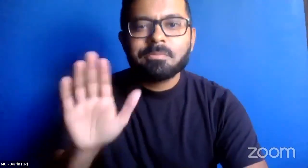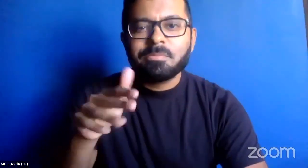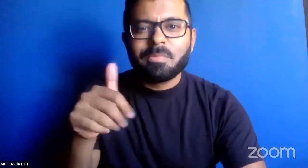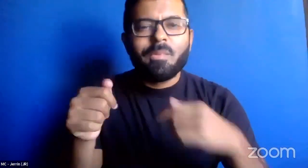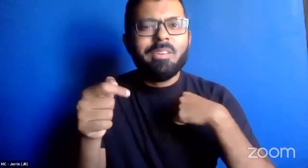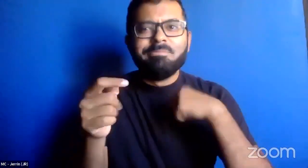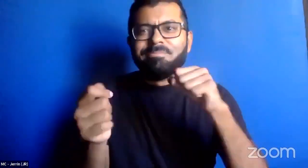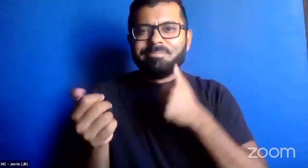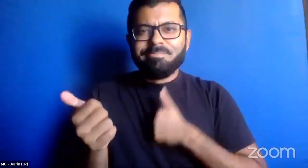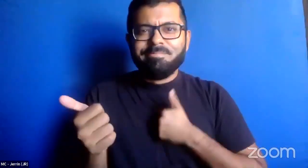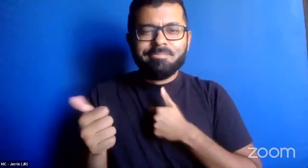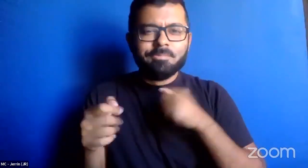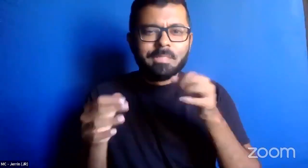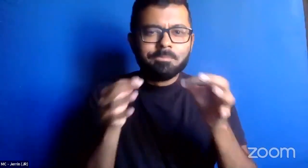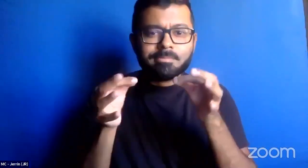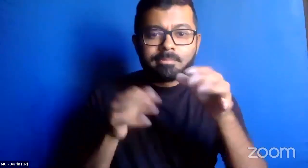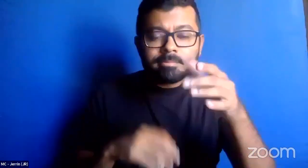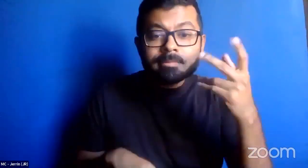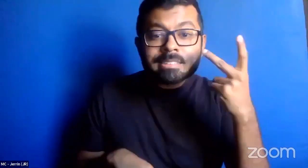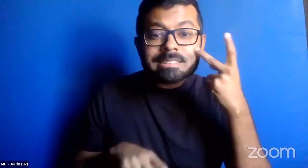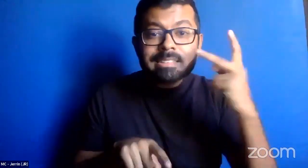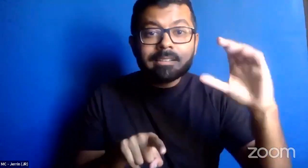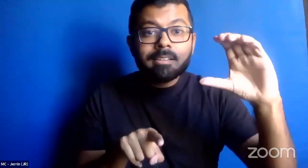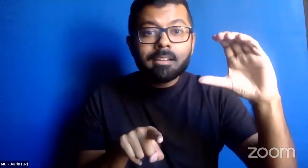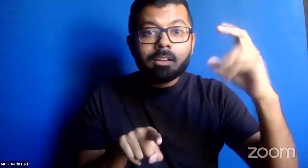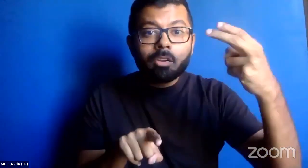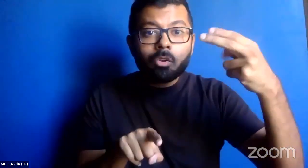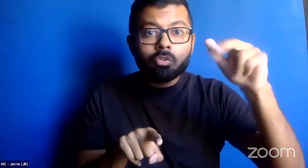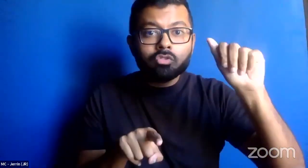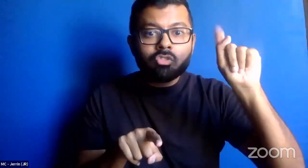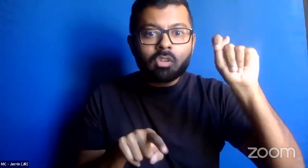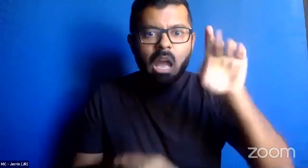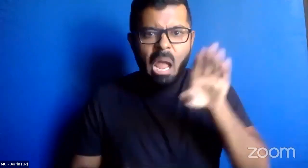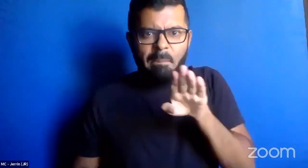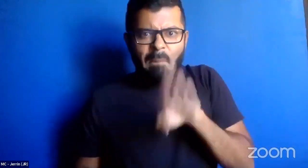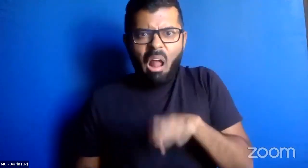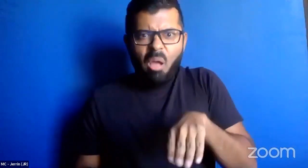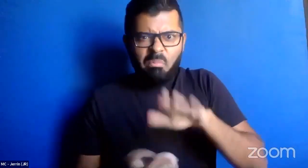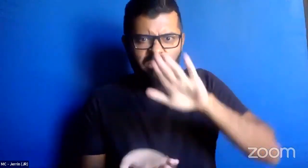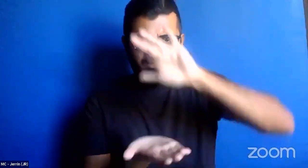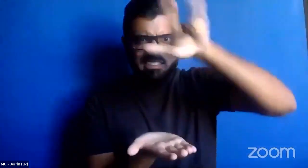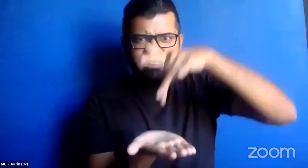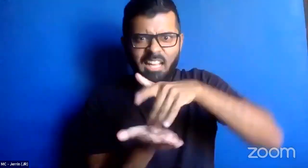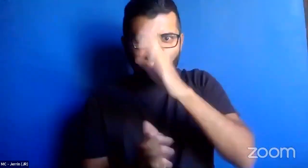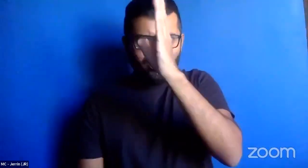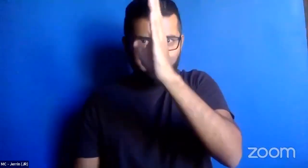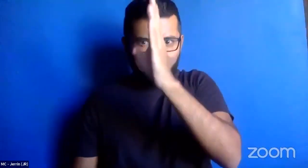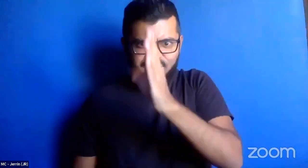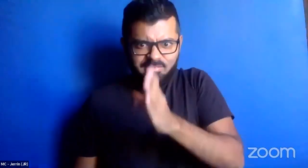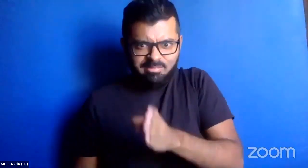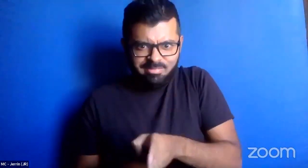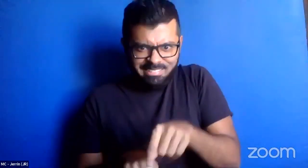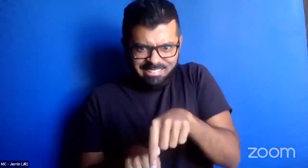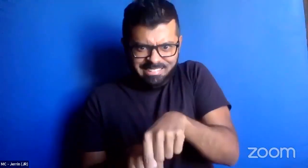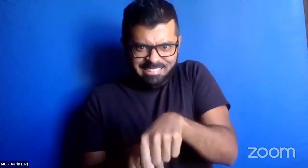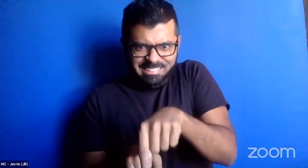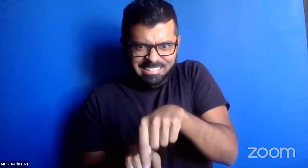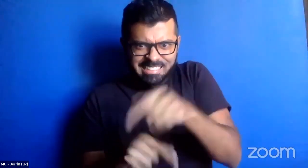go ahead and sign? Let me address that. Let me explain that a little bit more. At the bottom of your screen,